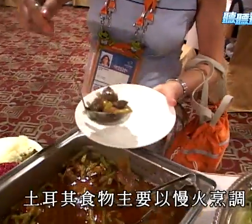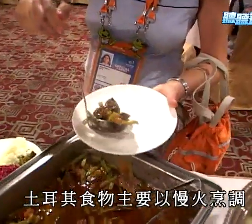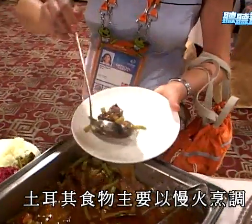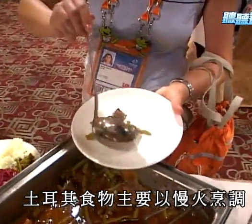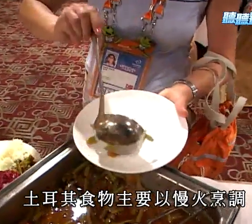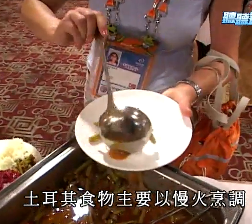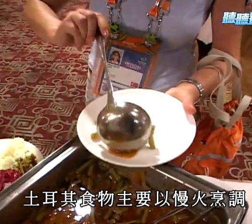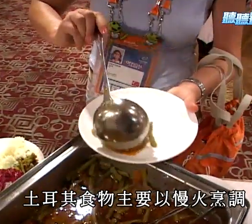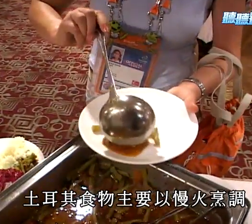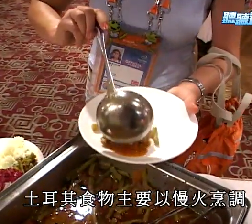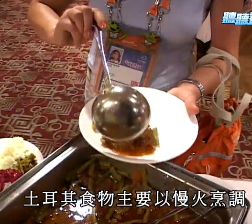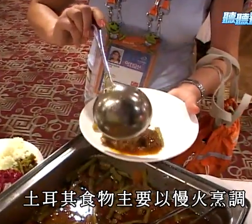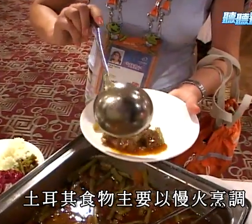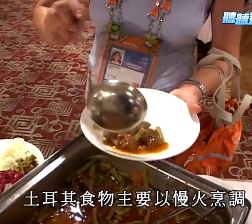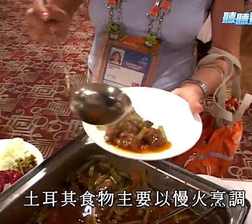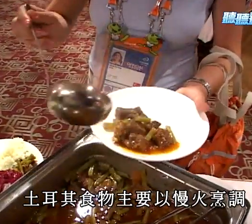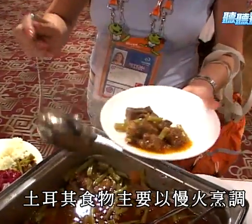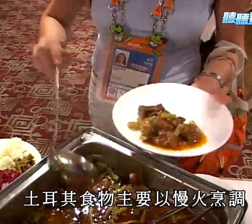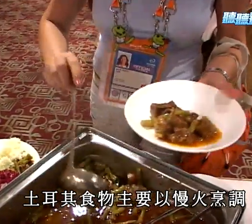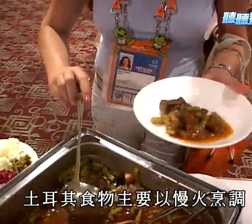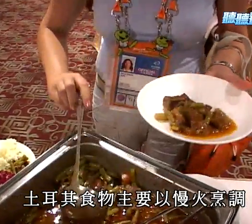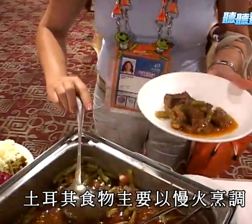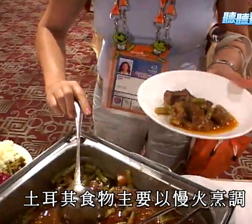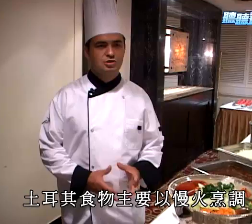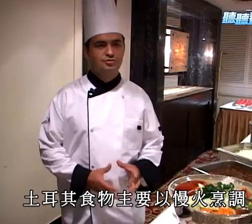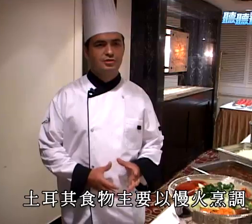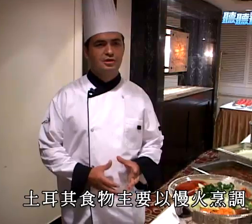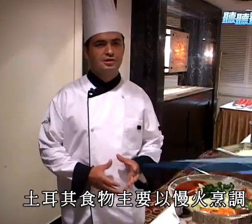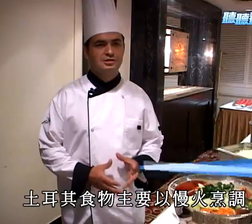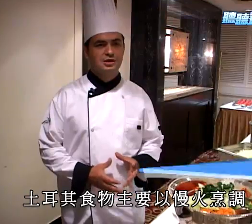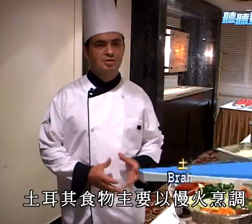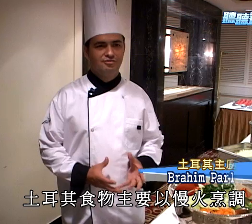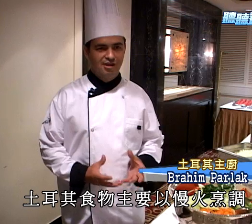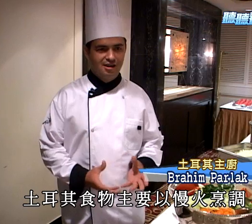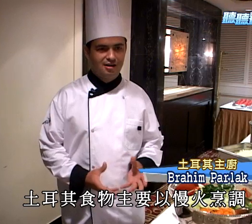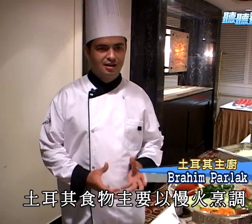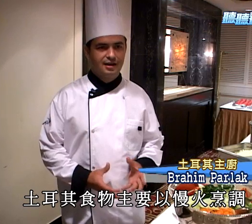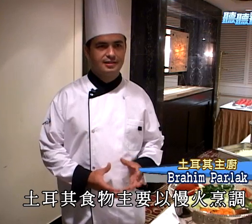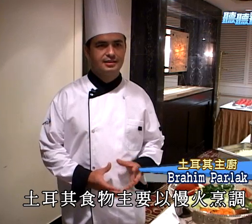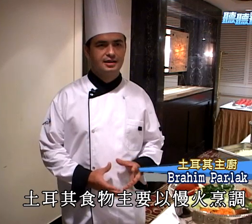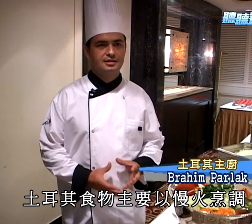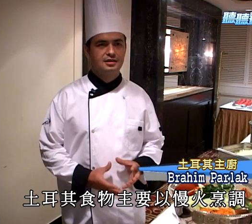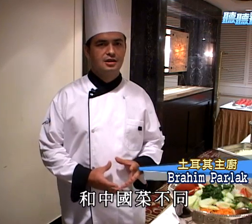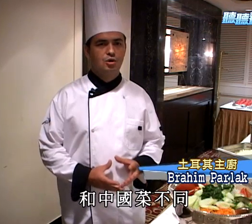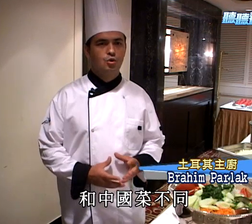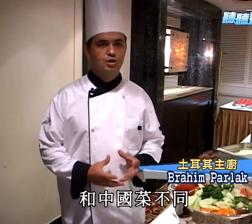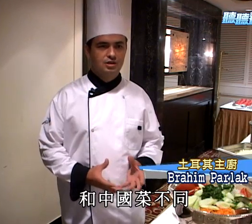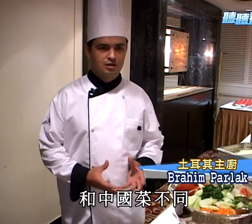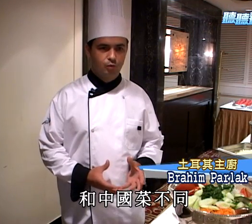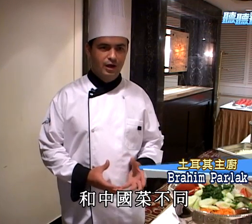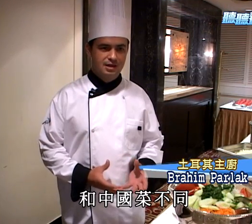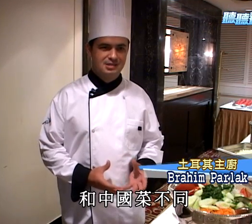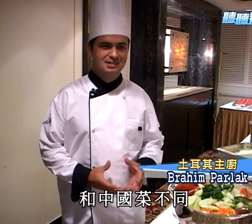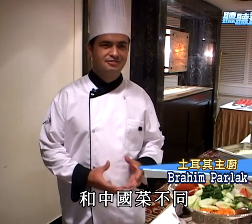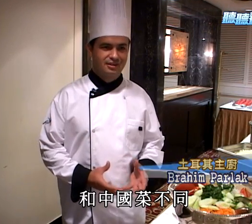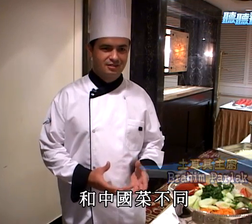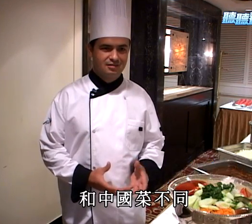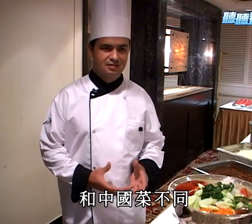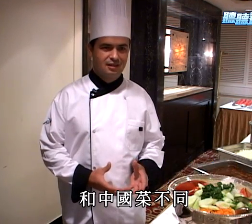Turkish food is special because of slow fire and then cooking way is different than